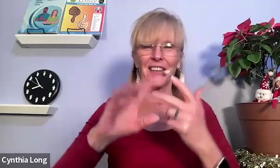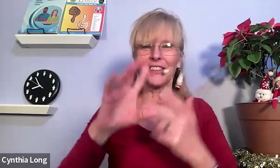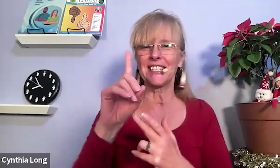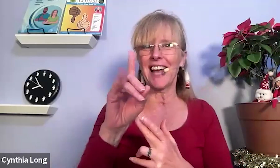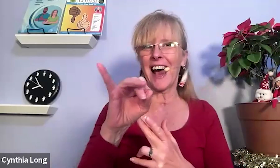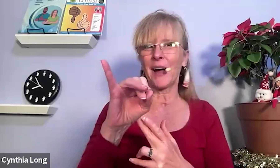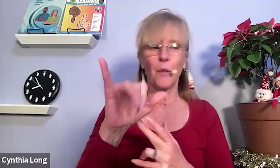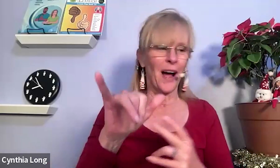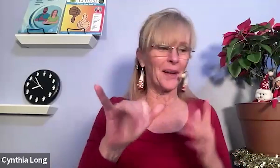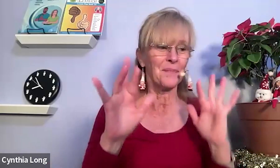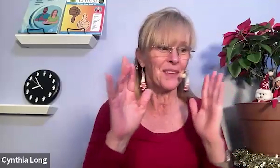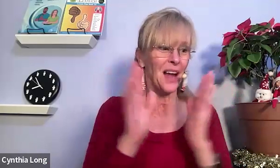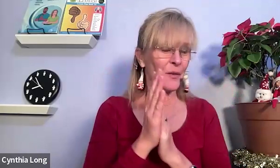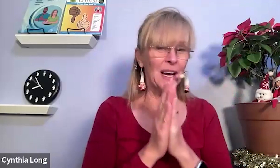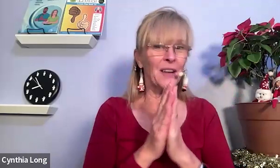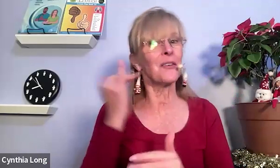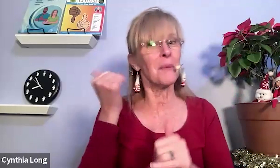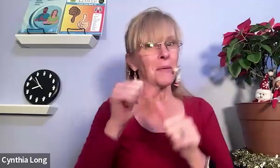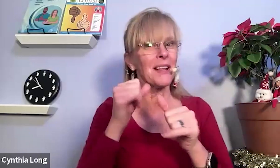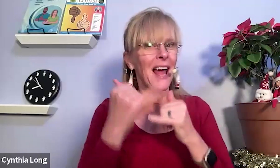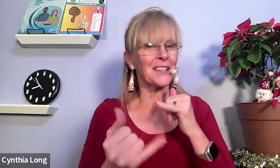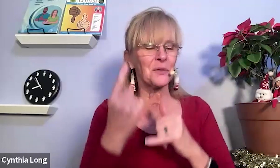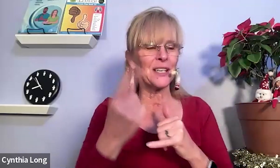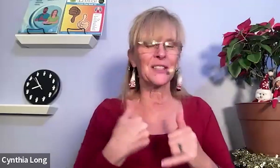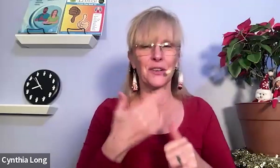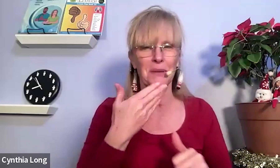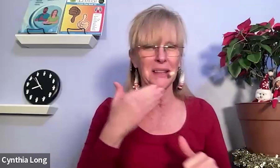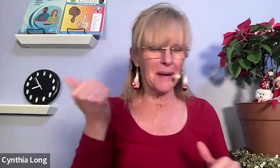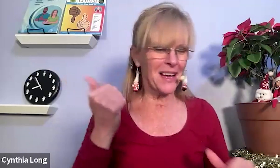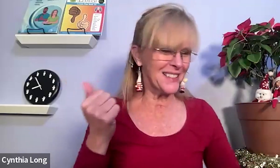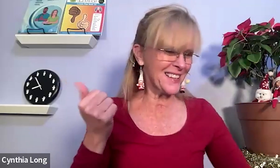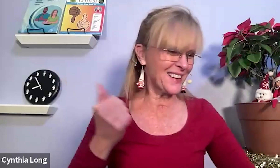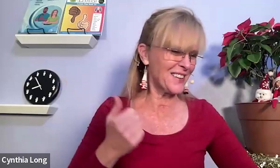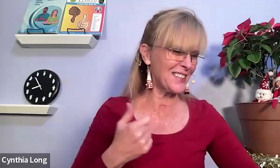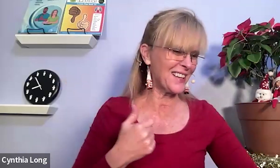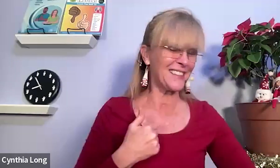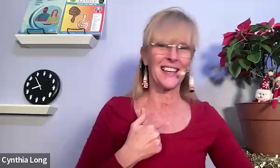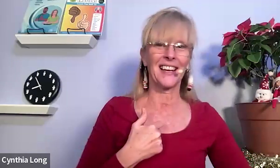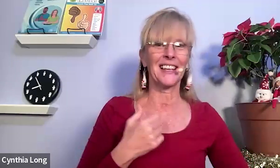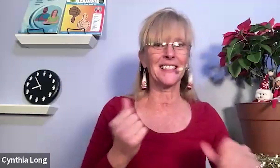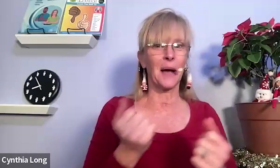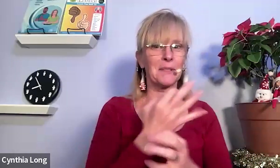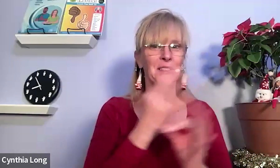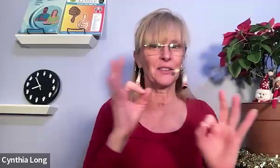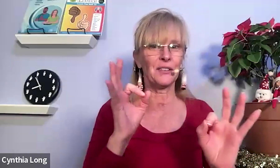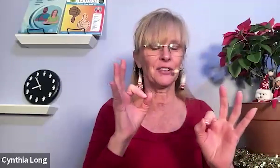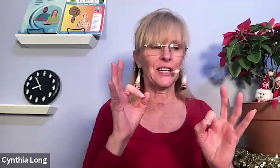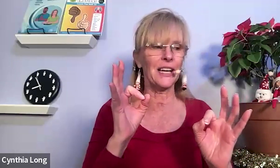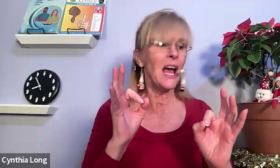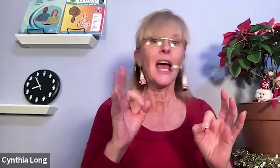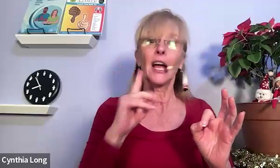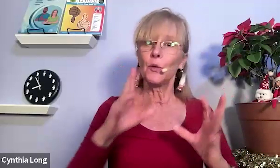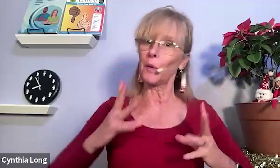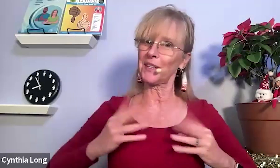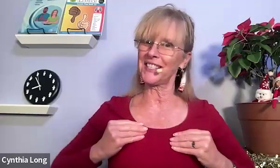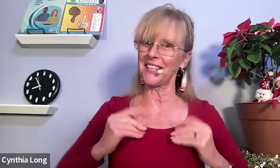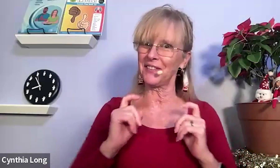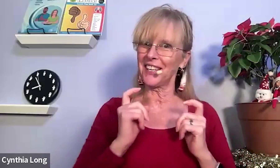the DIY. Are you ready? Remember, the last one is going to be the best. Oh, yes. And it's absolutely free, and you will receive